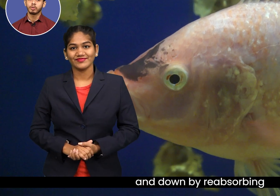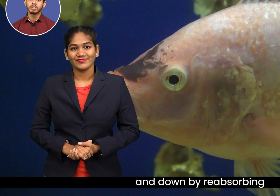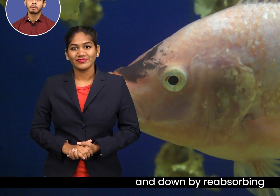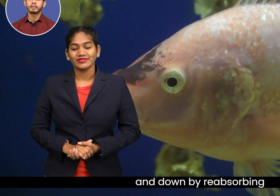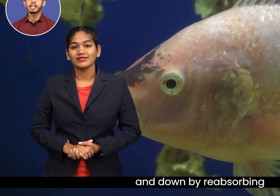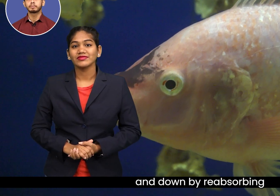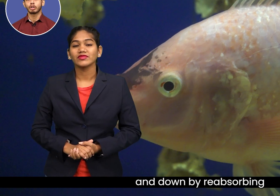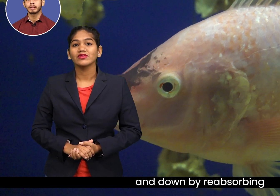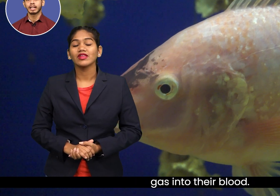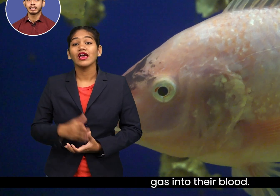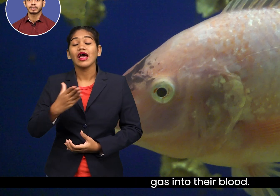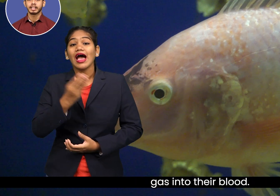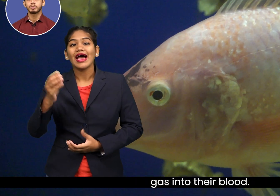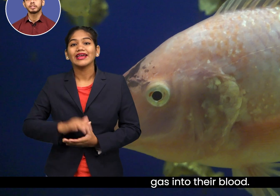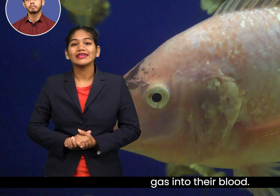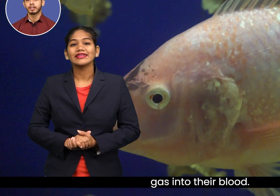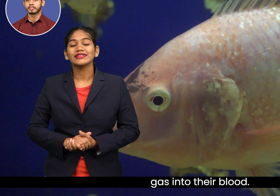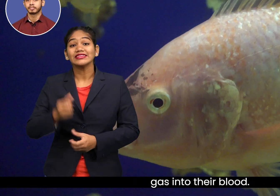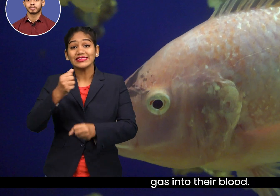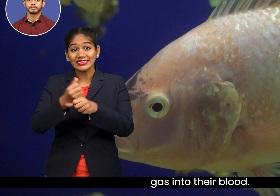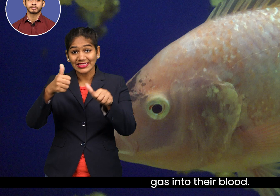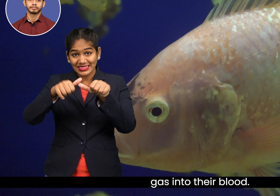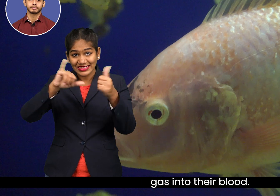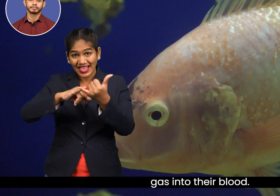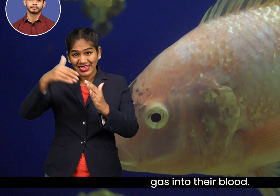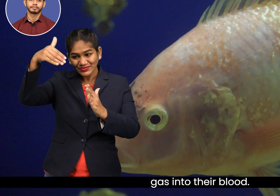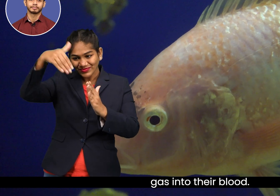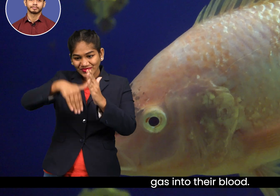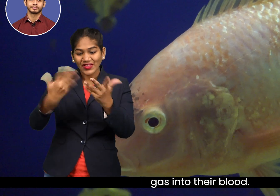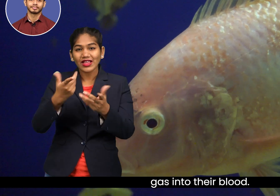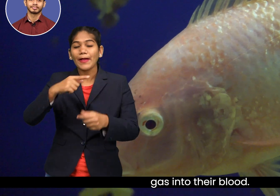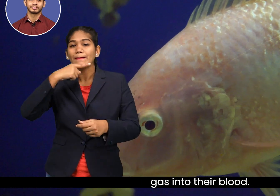and down by reabsorbing gas into their blood.